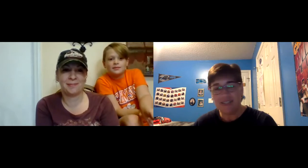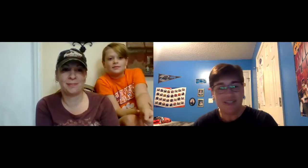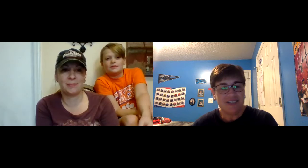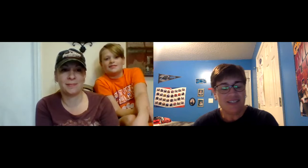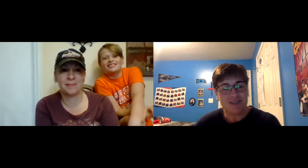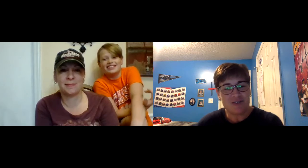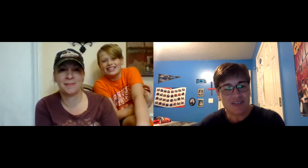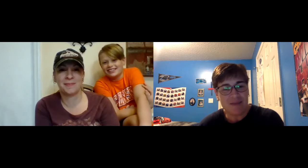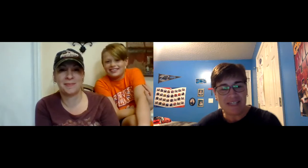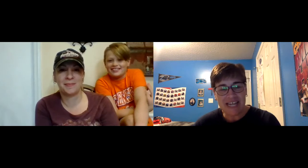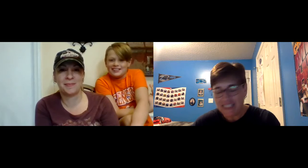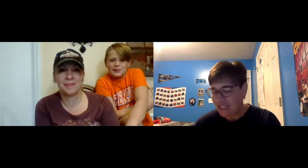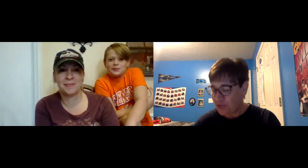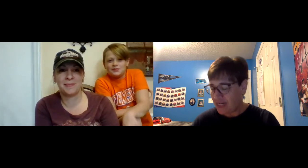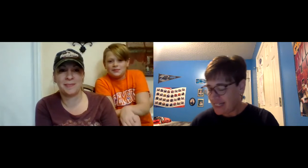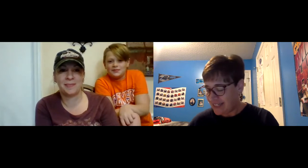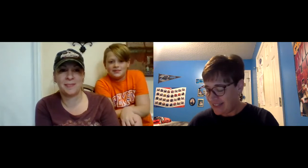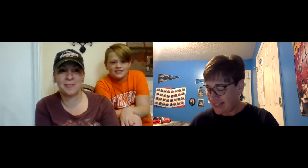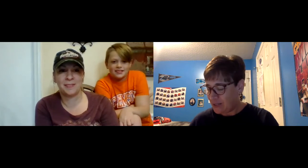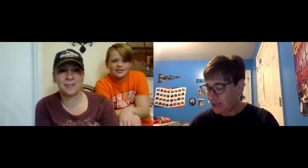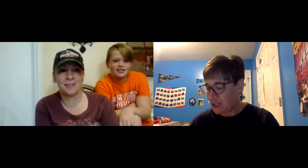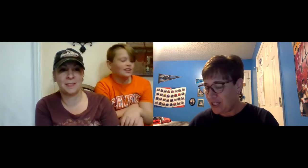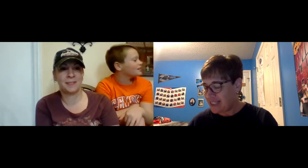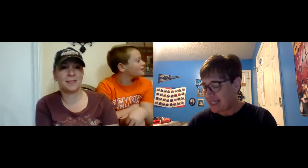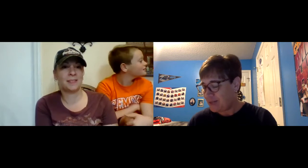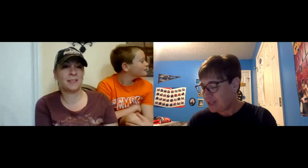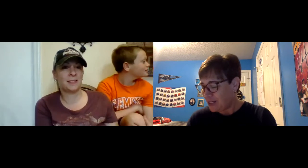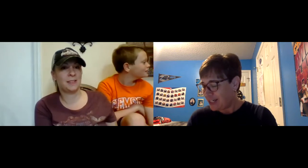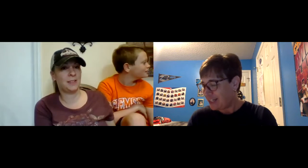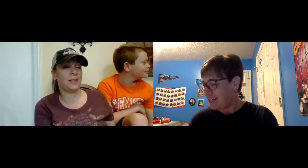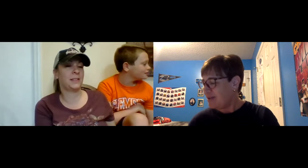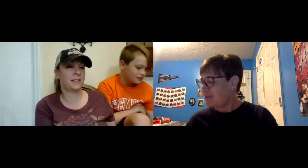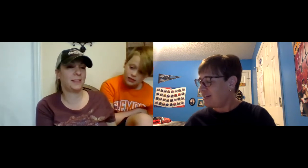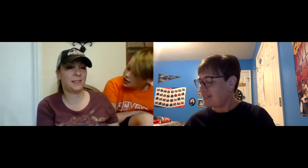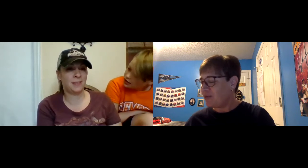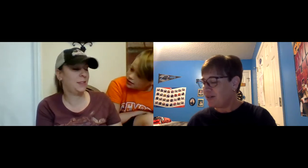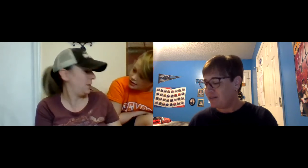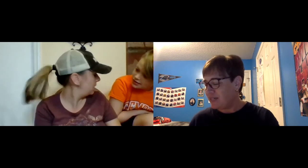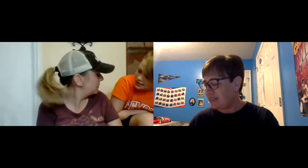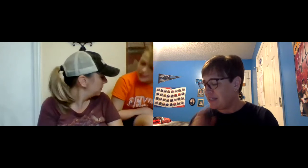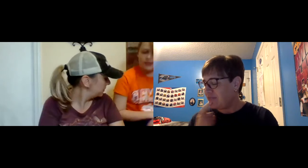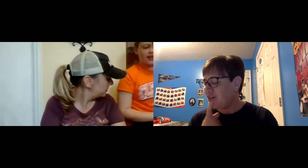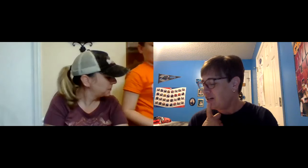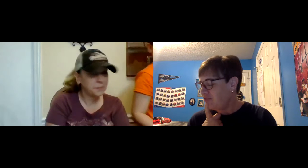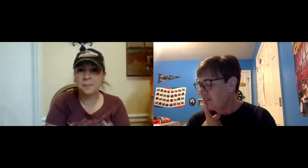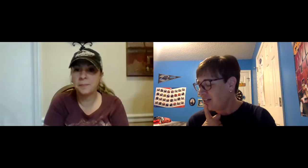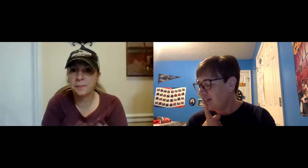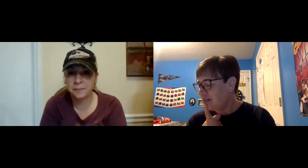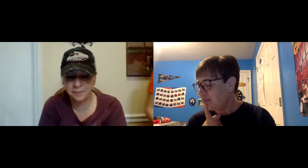strawberries. Those yummy, tasty treat. Sounds good. Sounds good. Trying to see, where did we leave